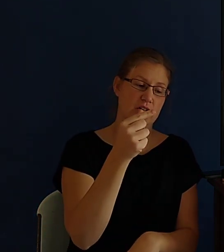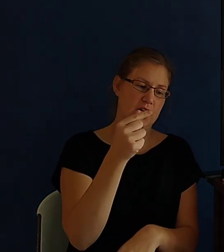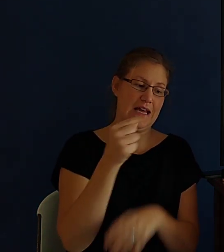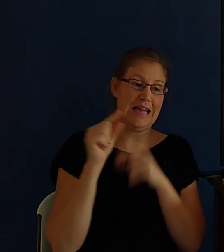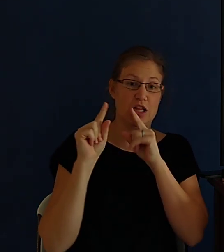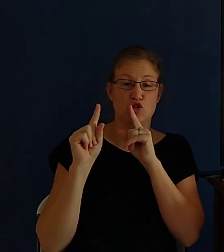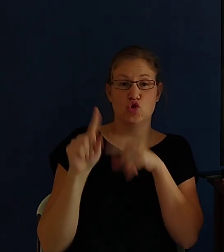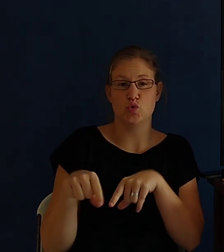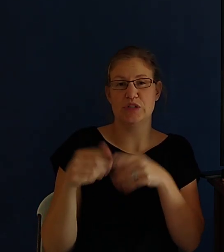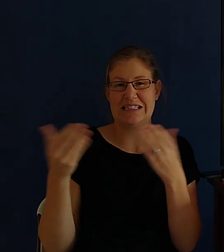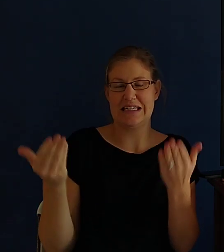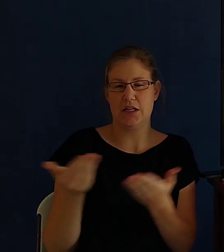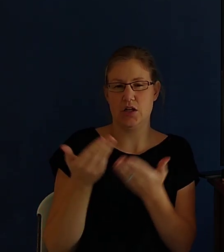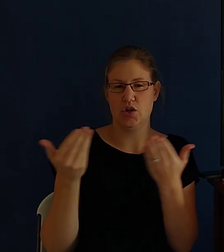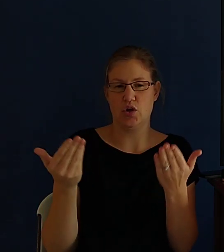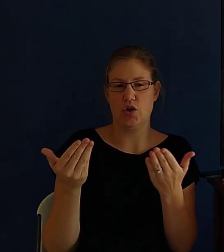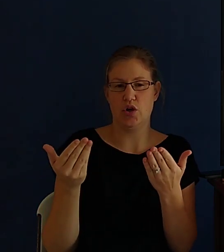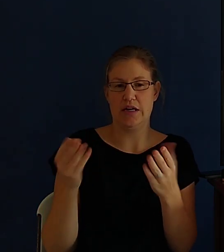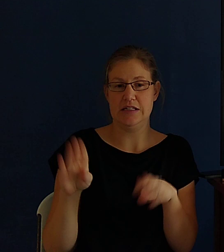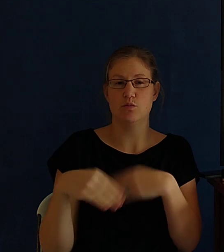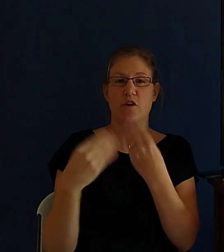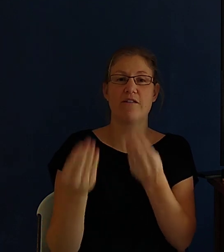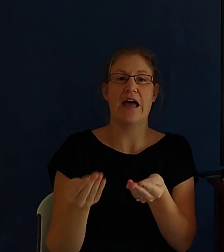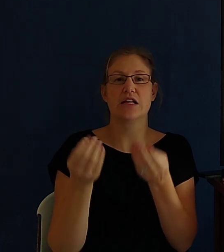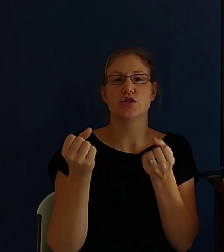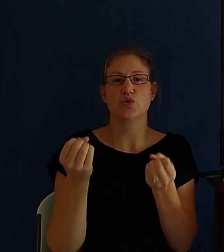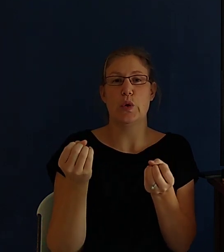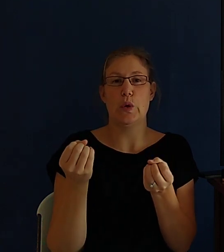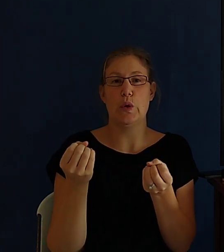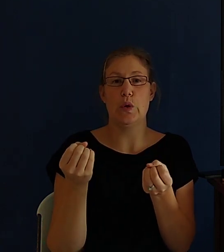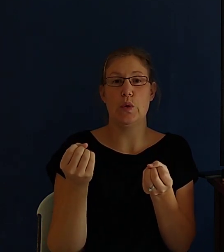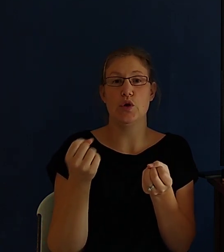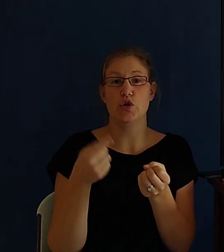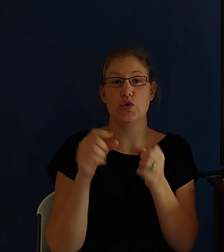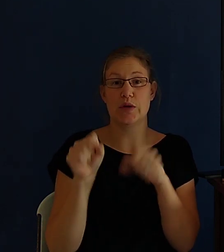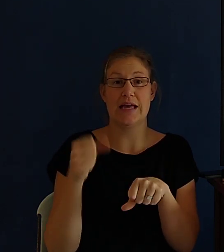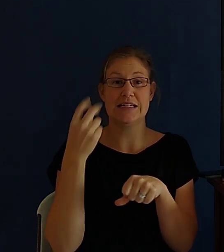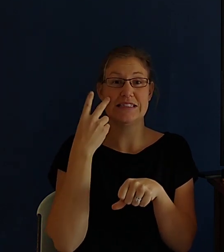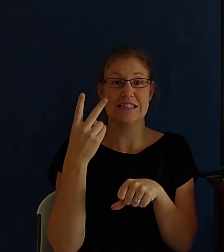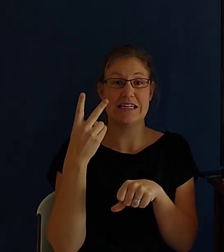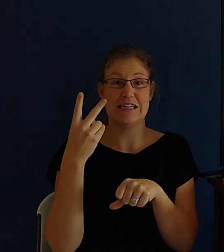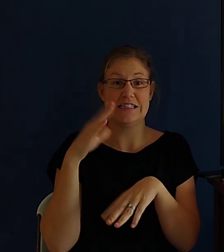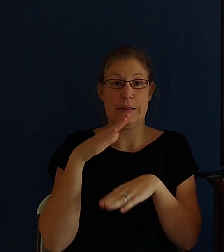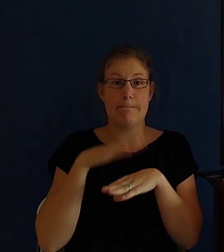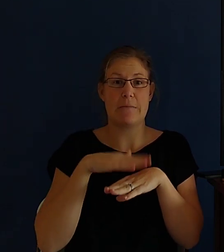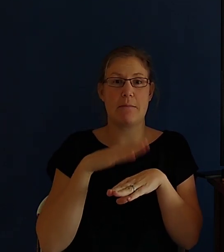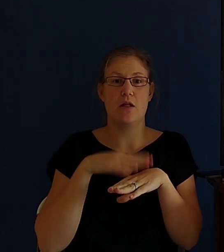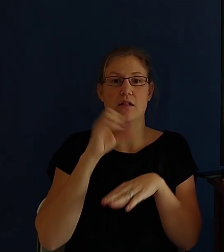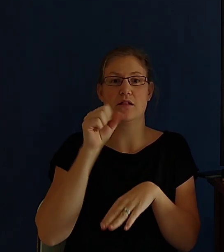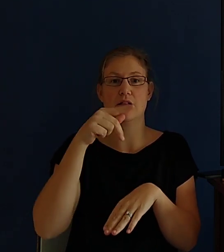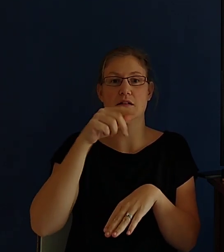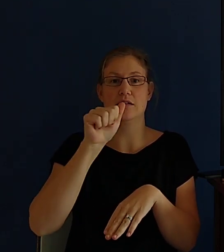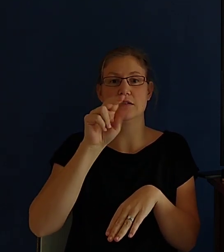solution here it's given. So you can see this is the minimal spanning tree, and there